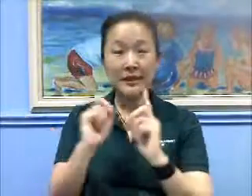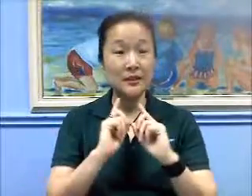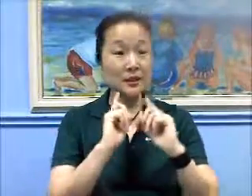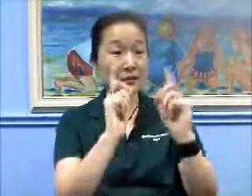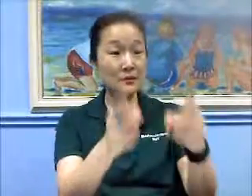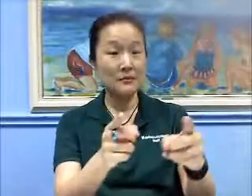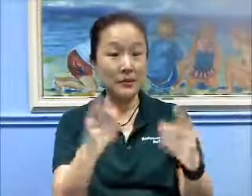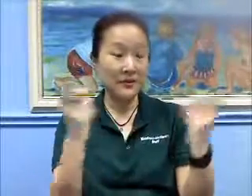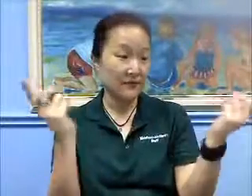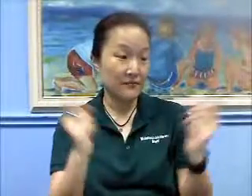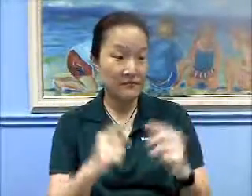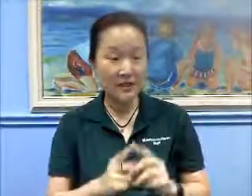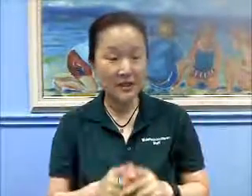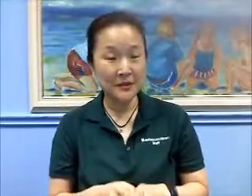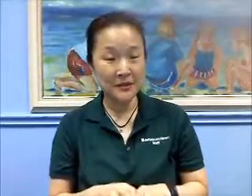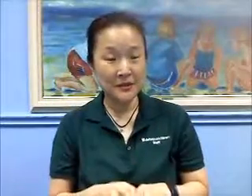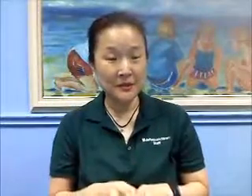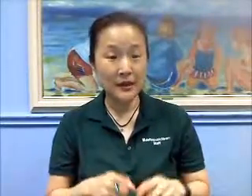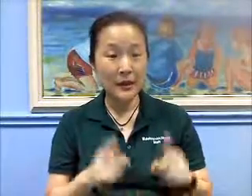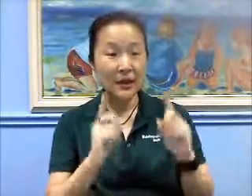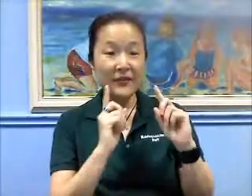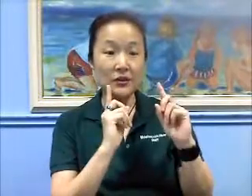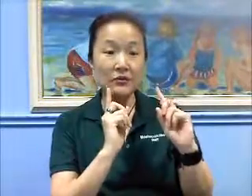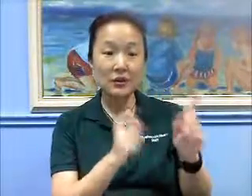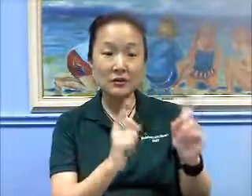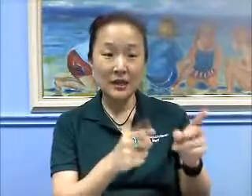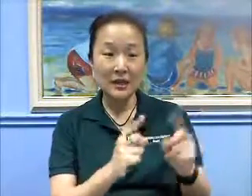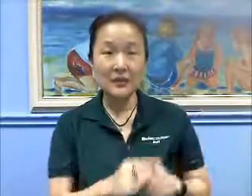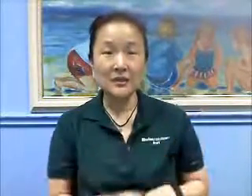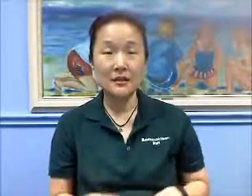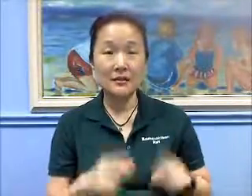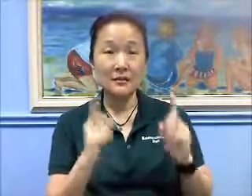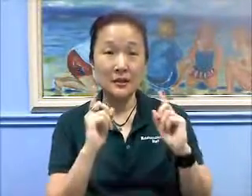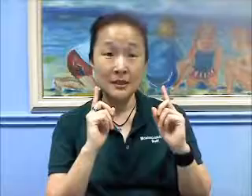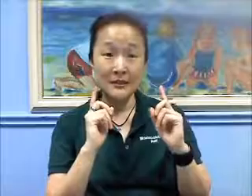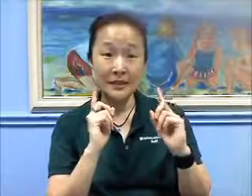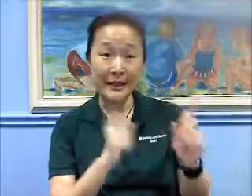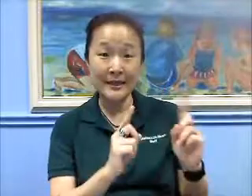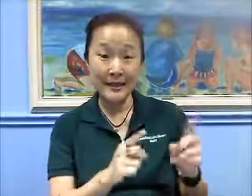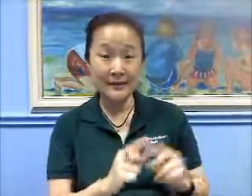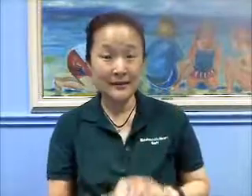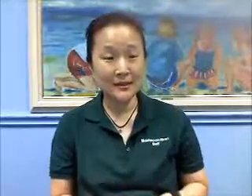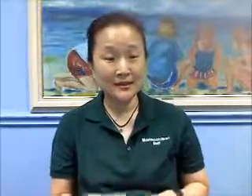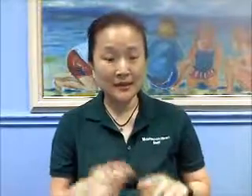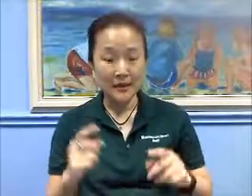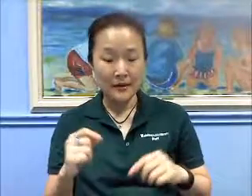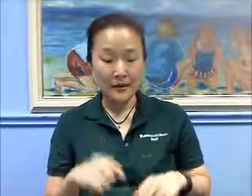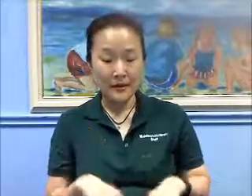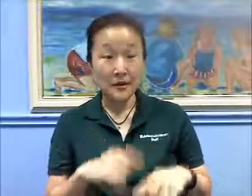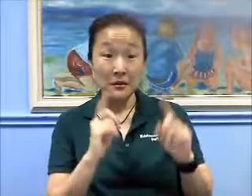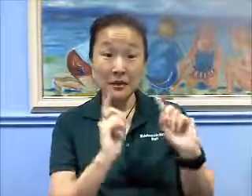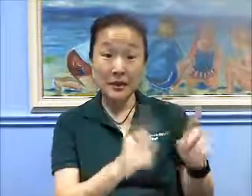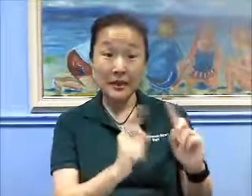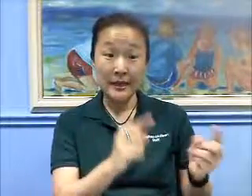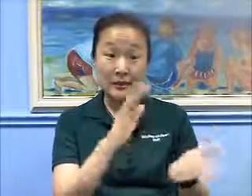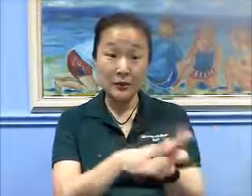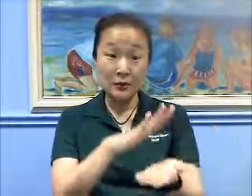need to go if there's something general. If you do it 2 times, it's attending. So you can attend